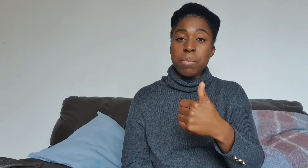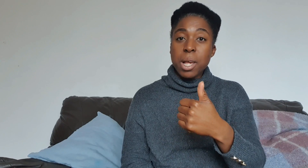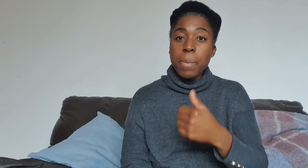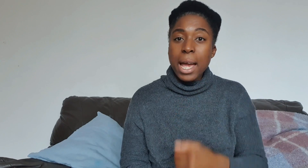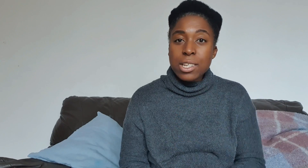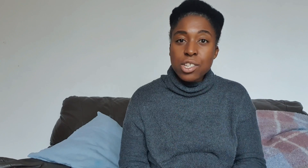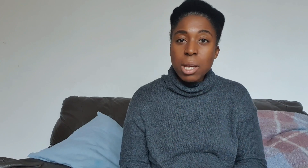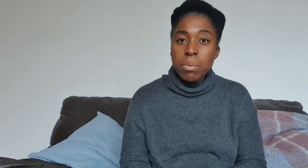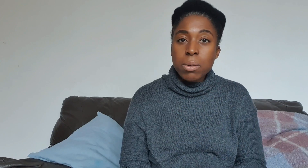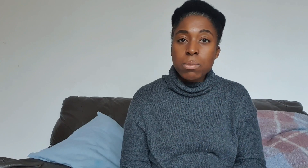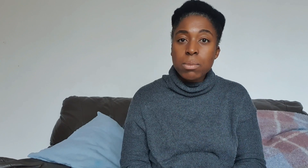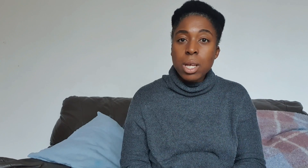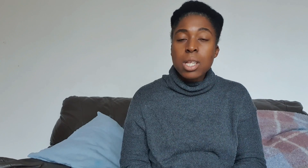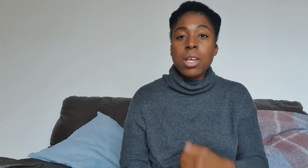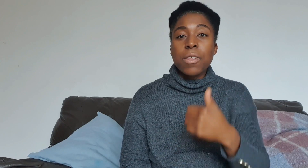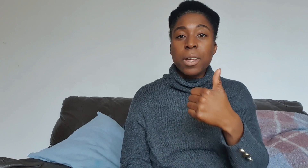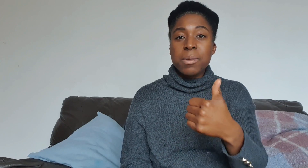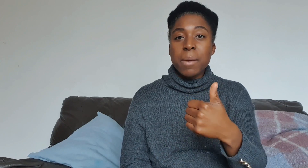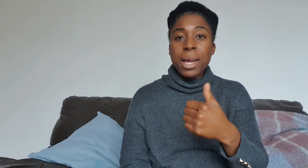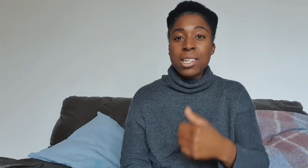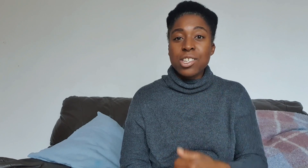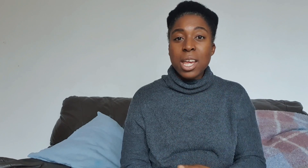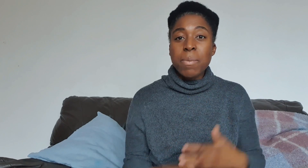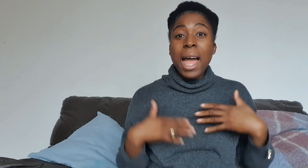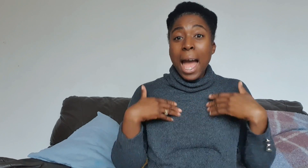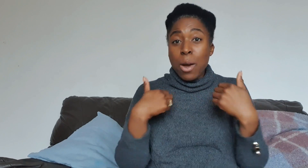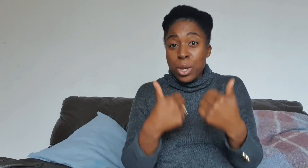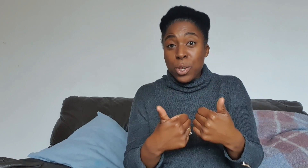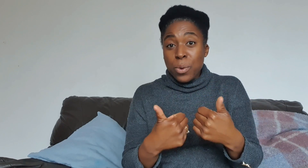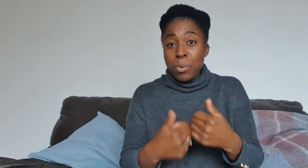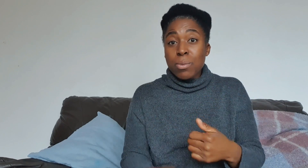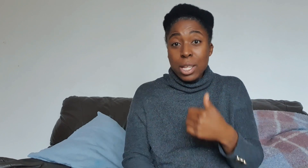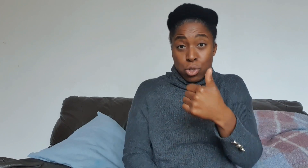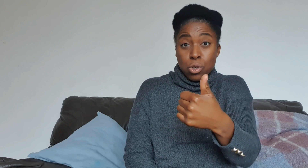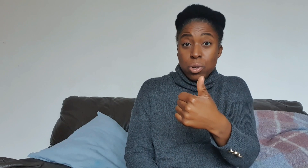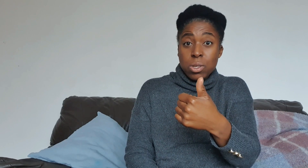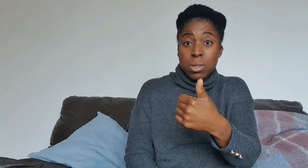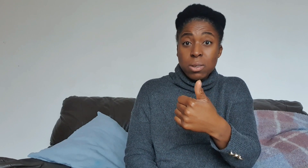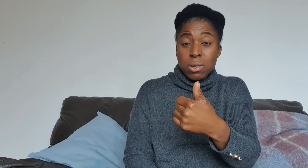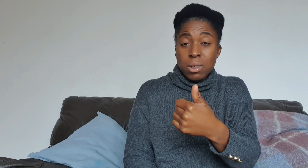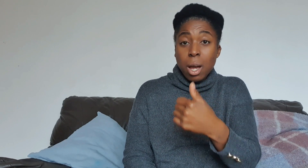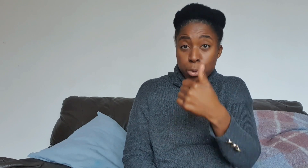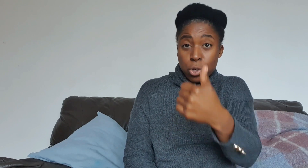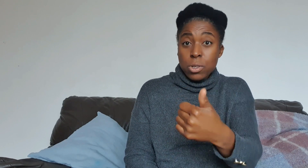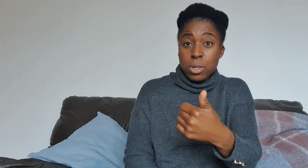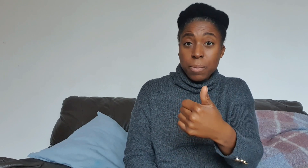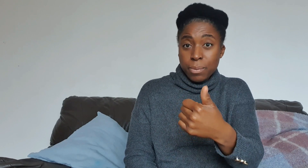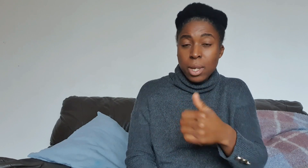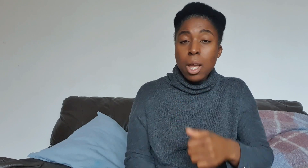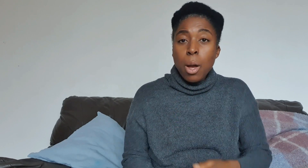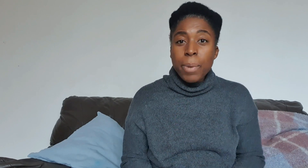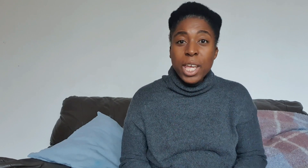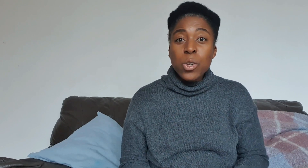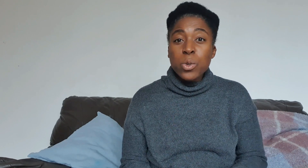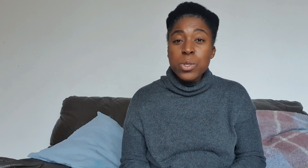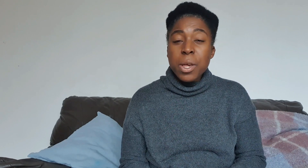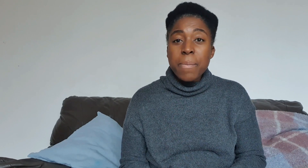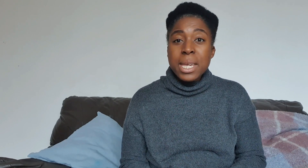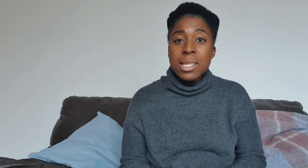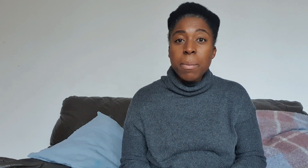up handshake. So the thumbs up handshake, how are you? That's good. I'm good. But it could also mean something